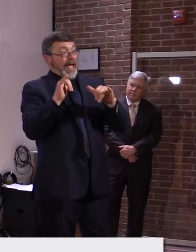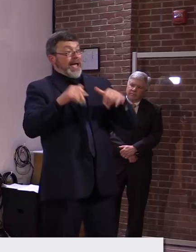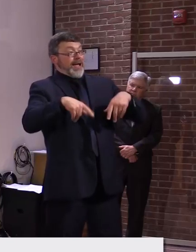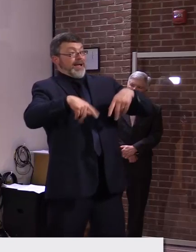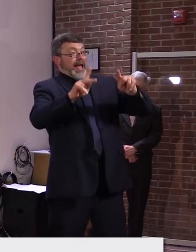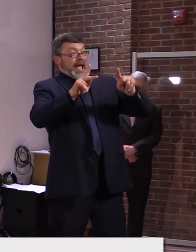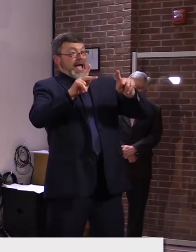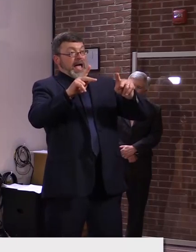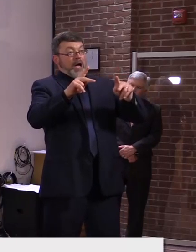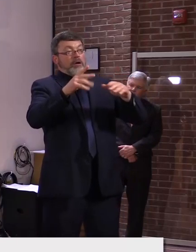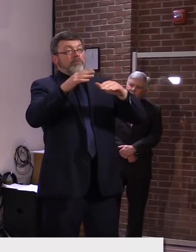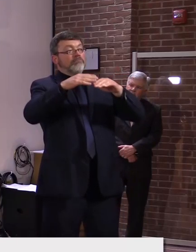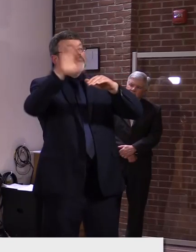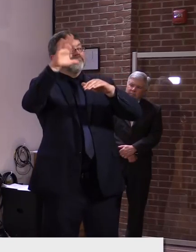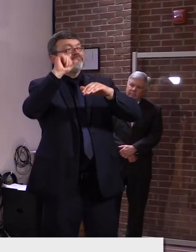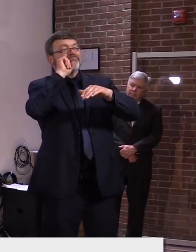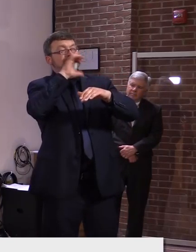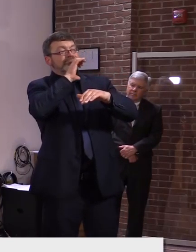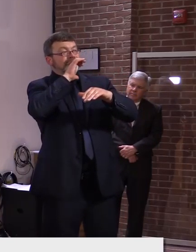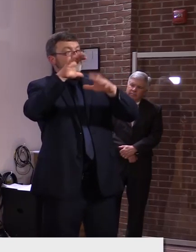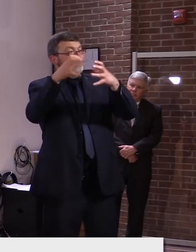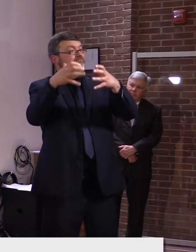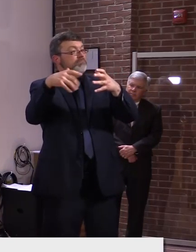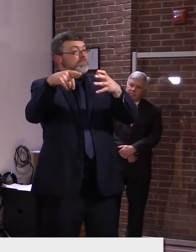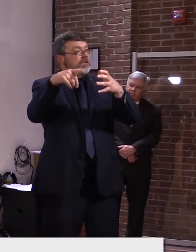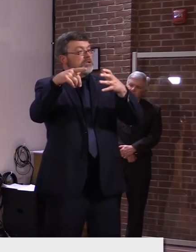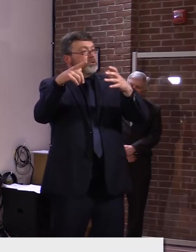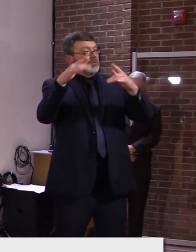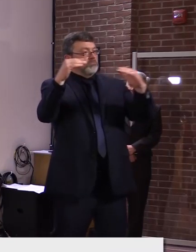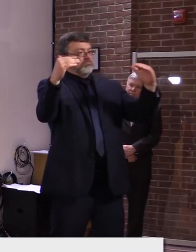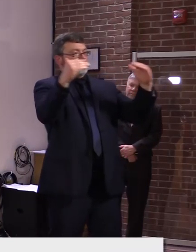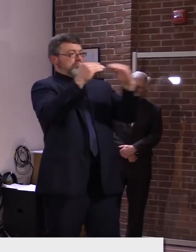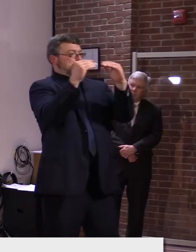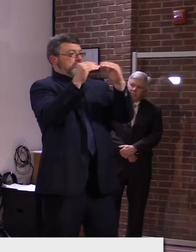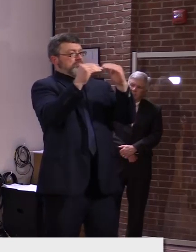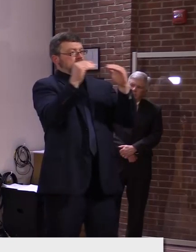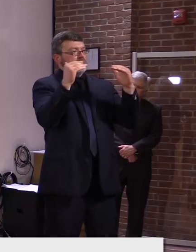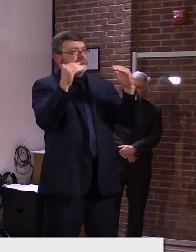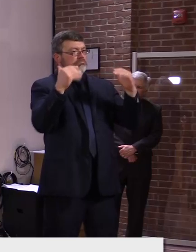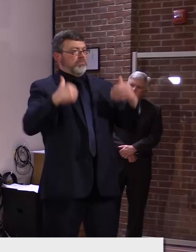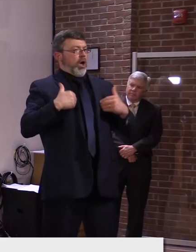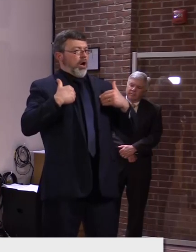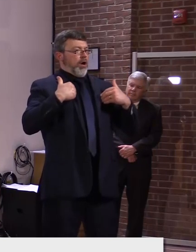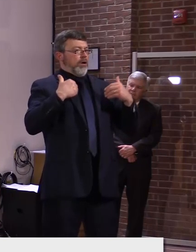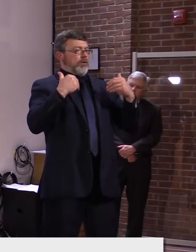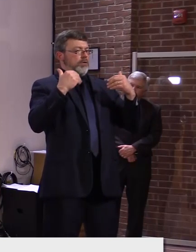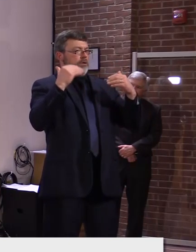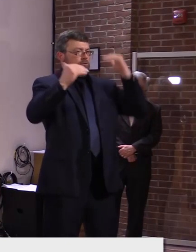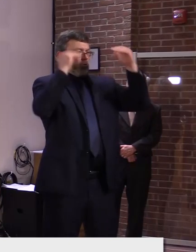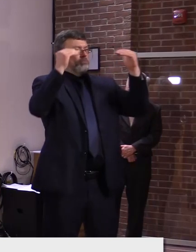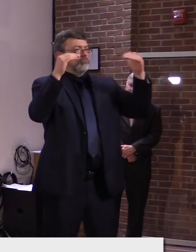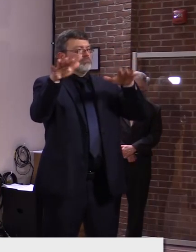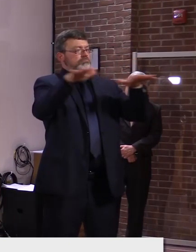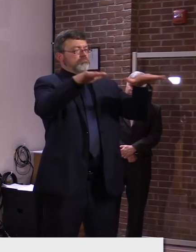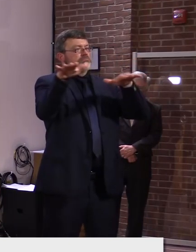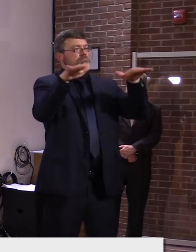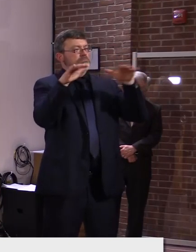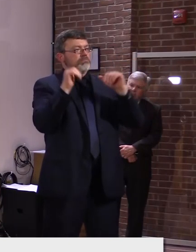adults. So in thinking, it was fairly stark when thinking about this, that we now will,